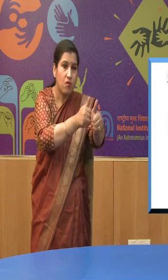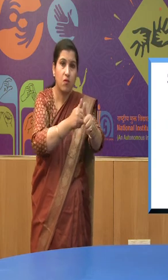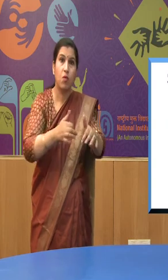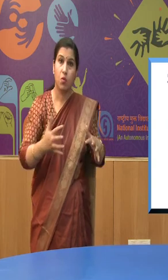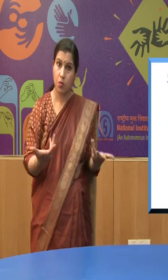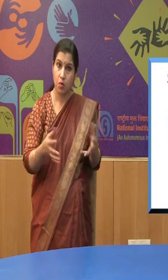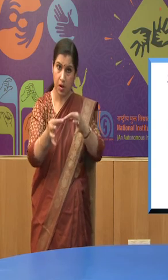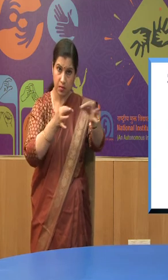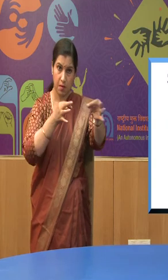For example,